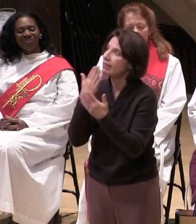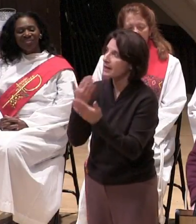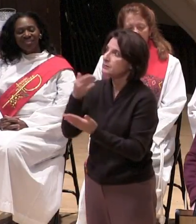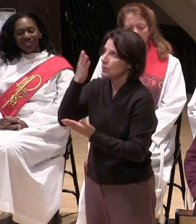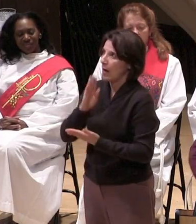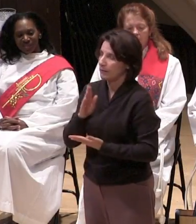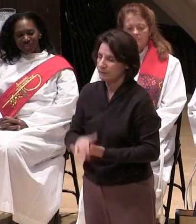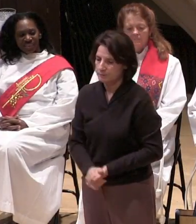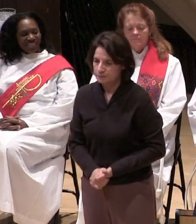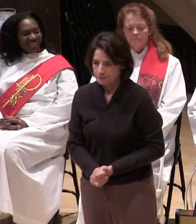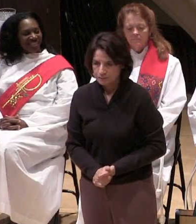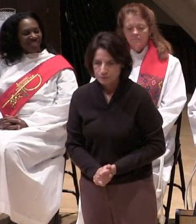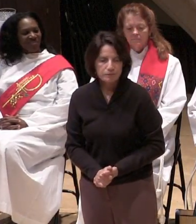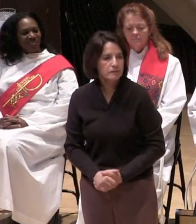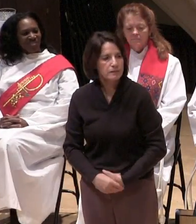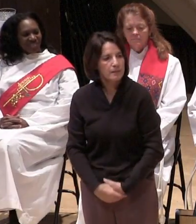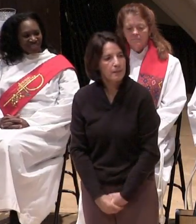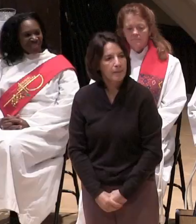God.